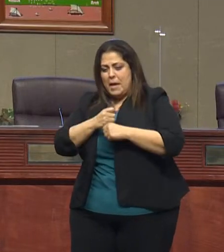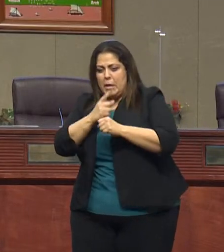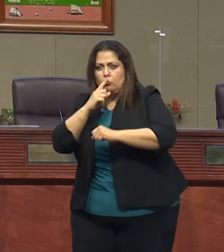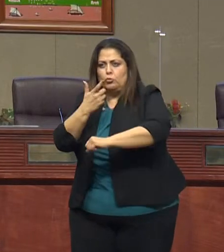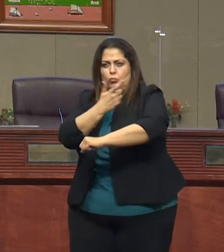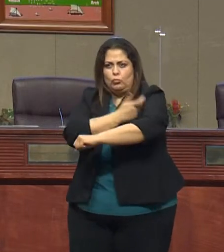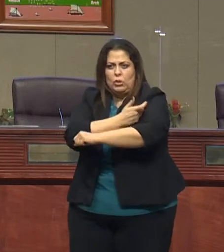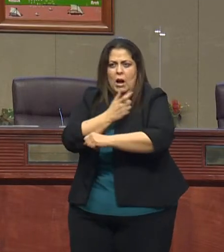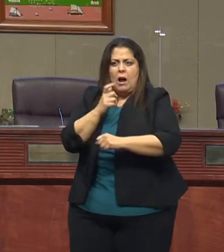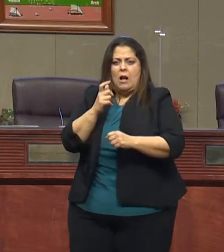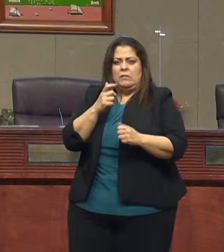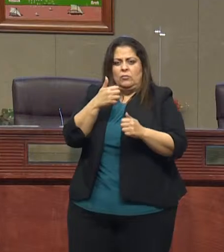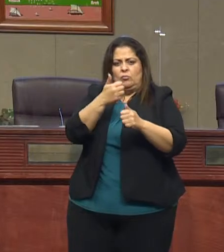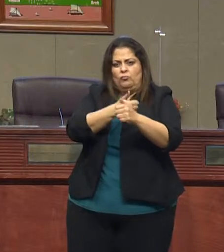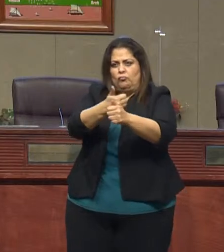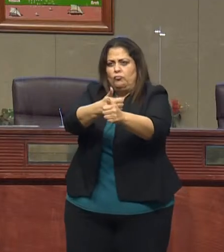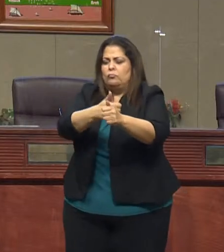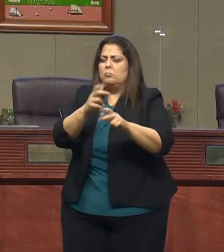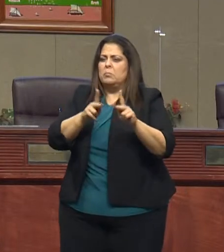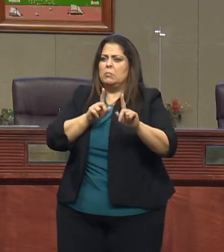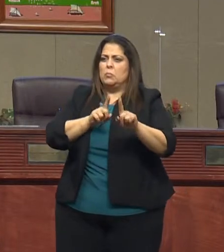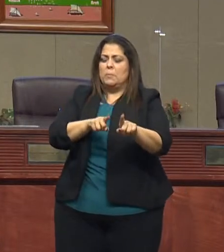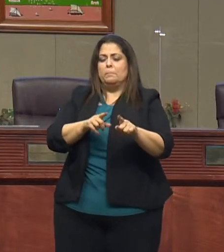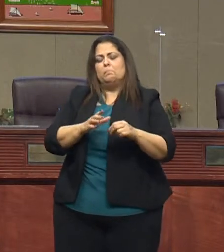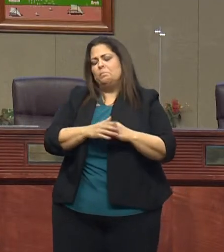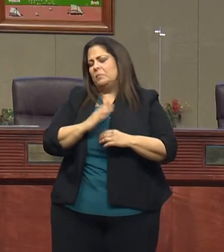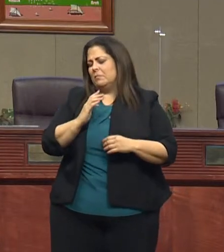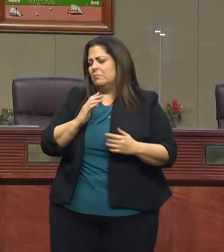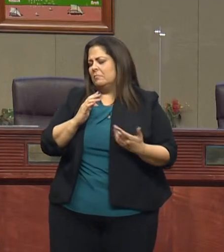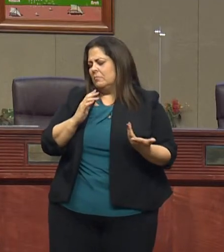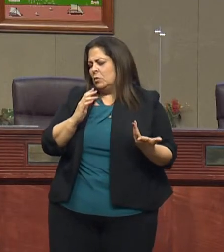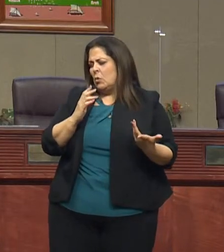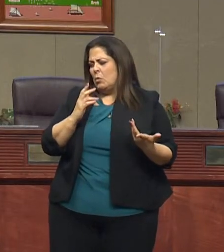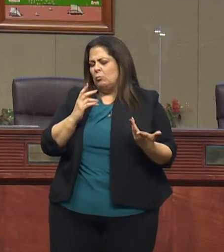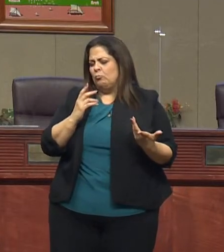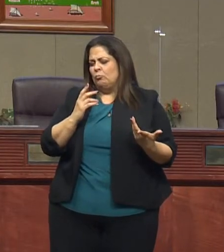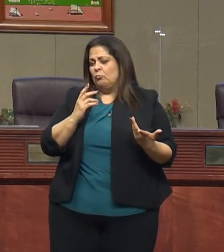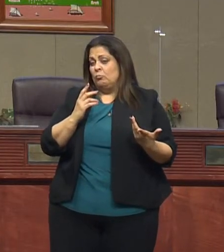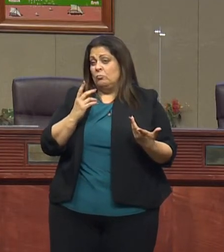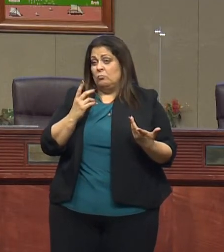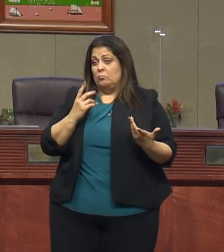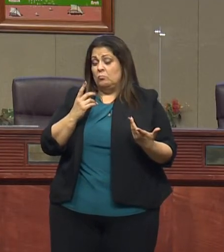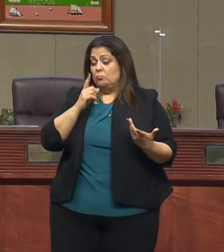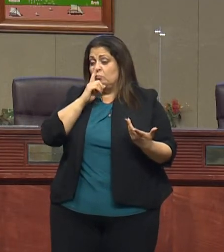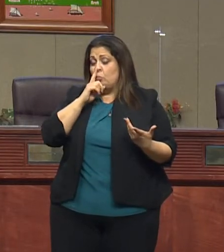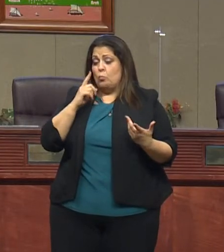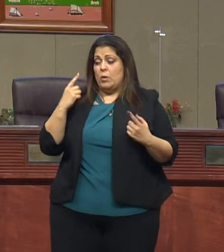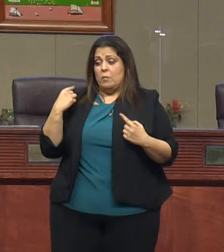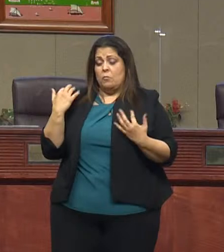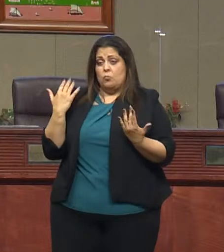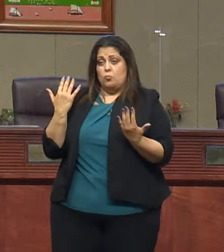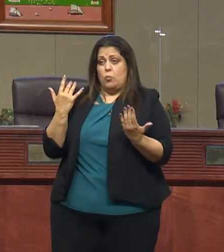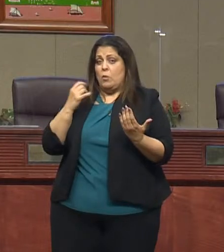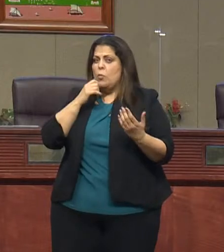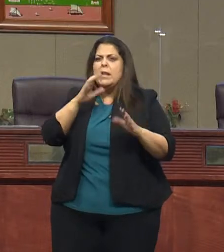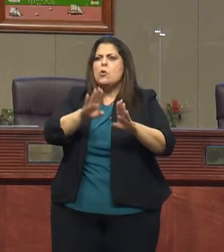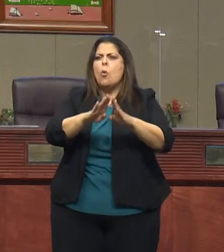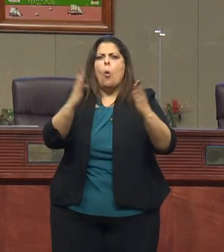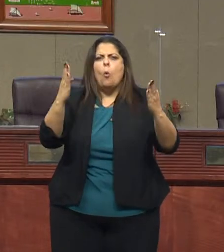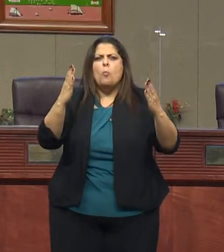of individuals. So we didn't open it up to